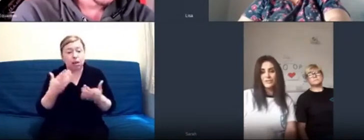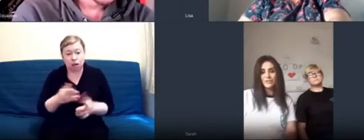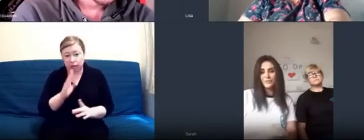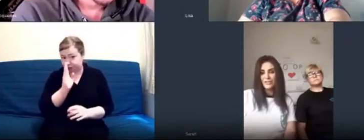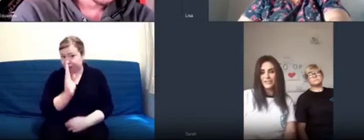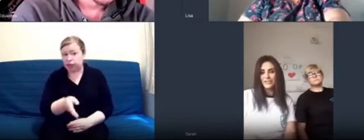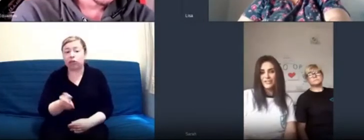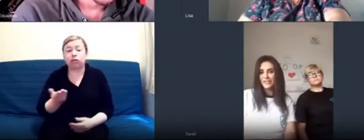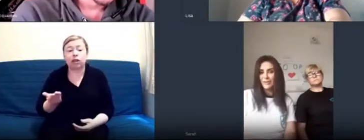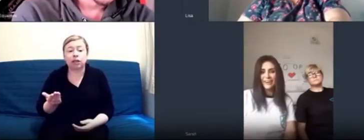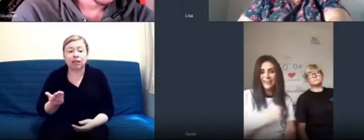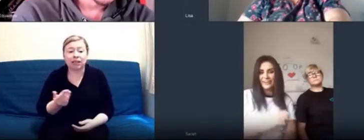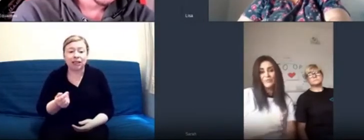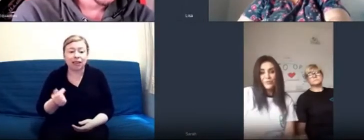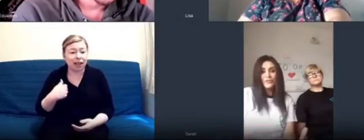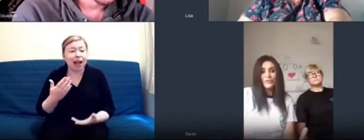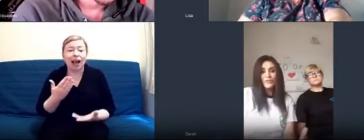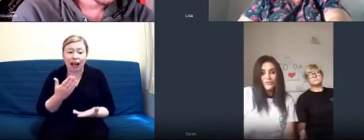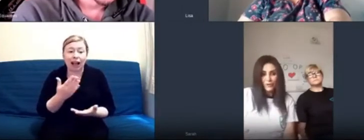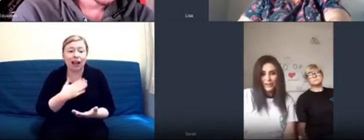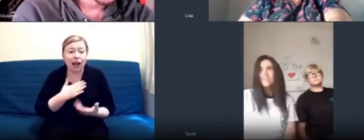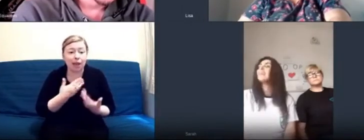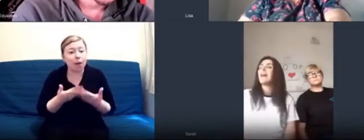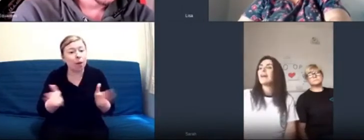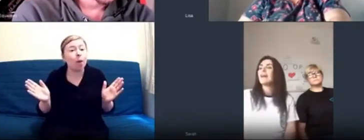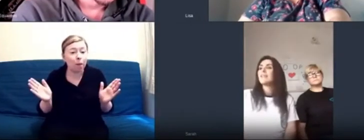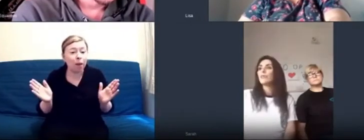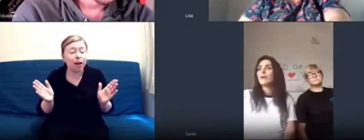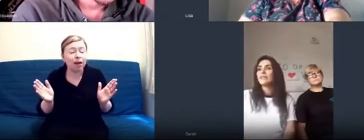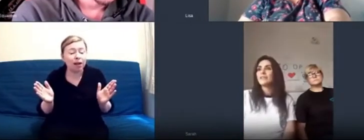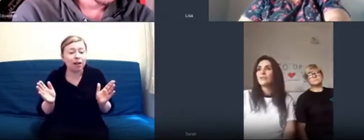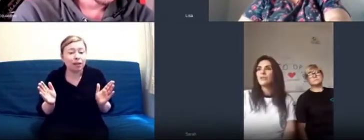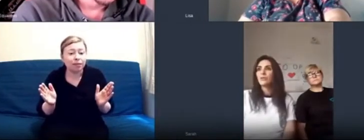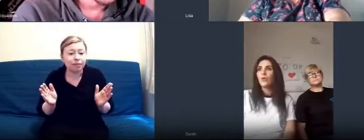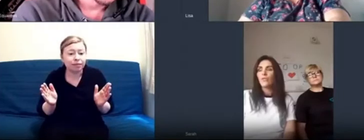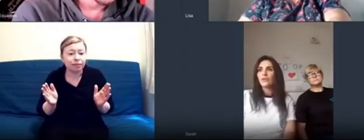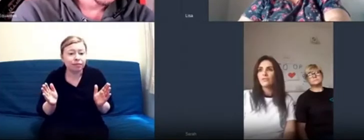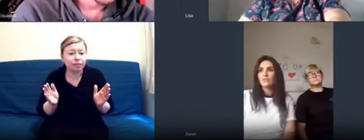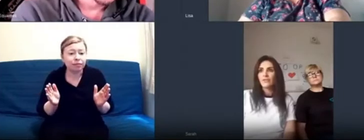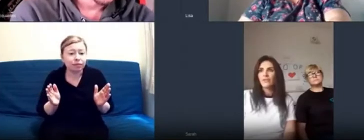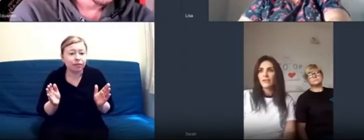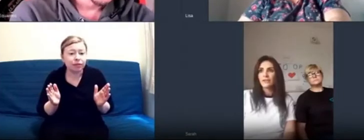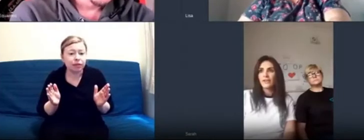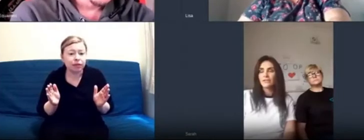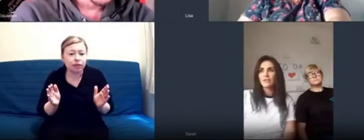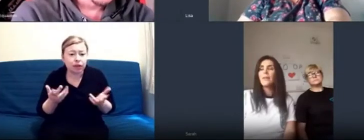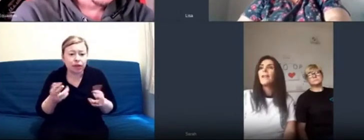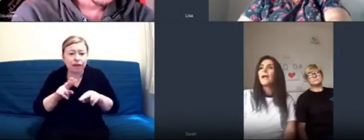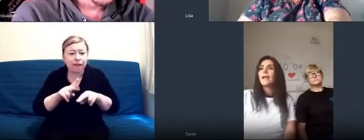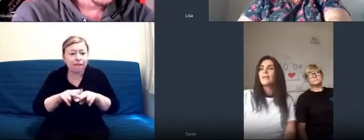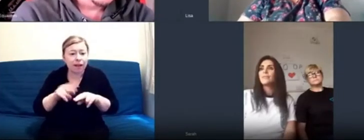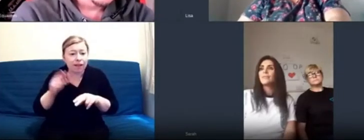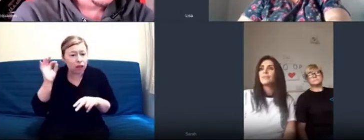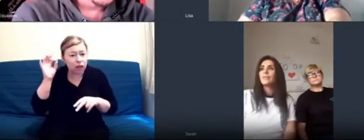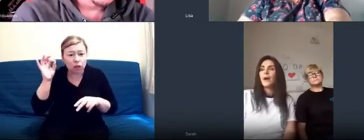honest, because I'm quite transparent and I'm known for it, at the moment there's been no offer from Fife